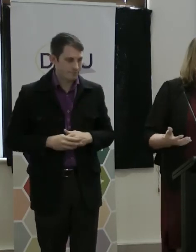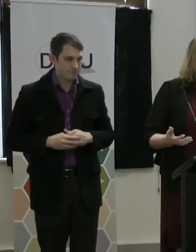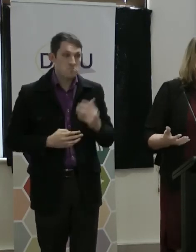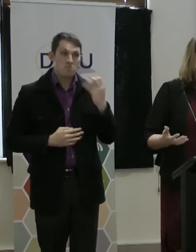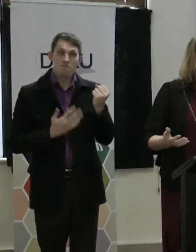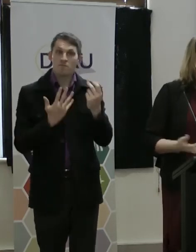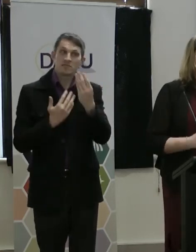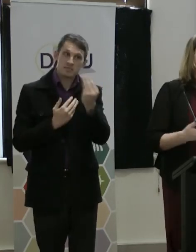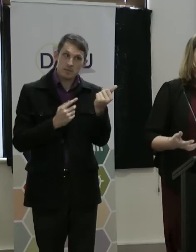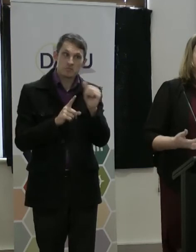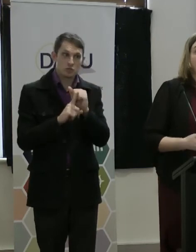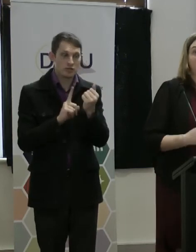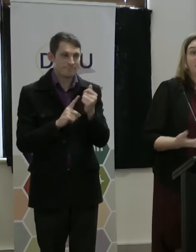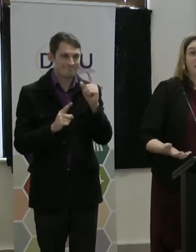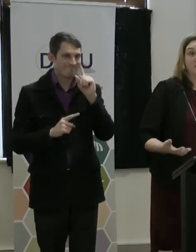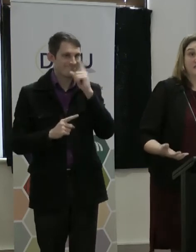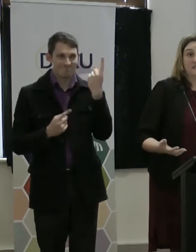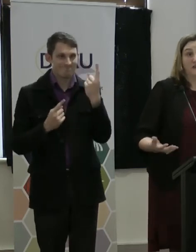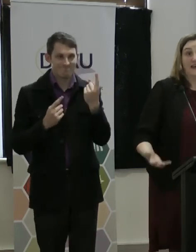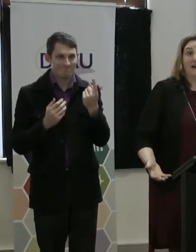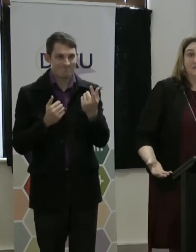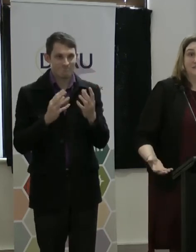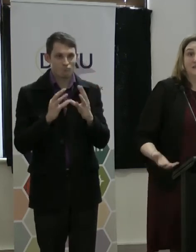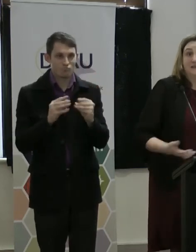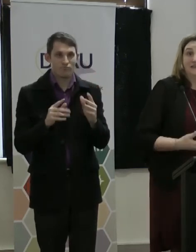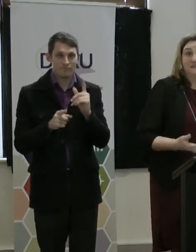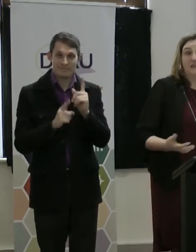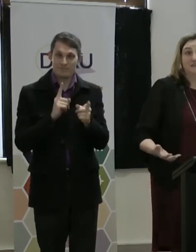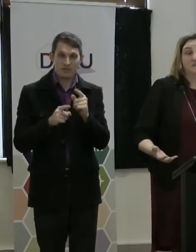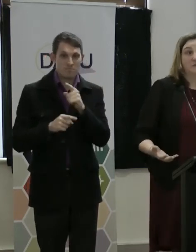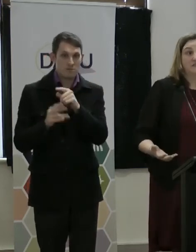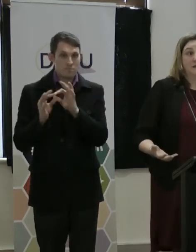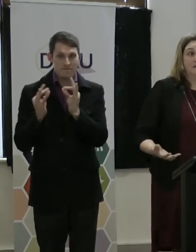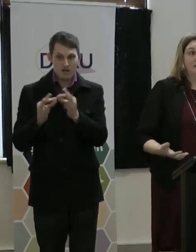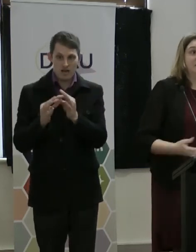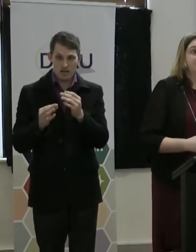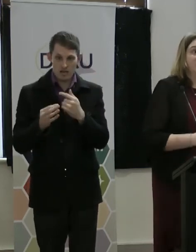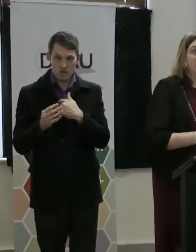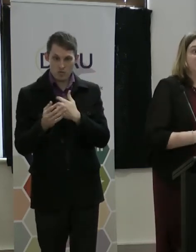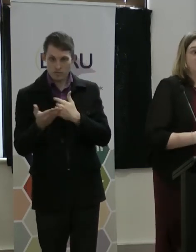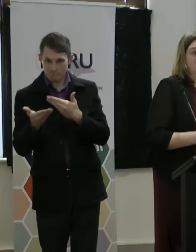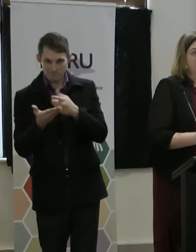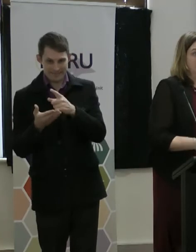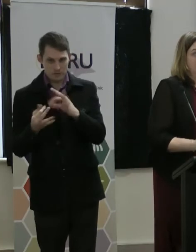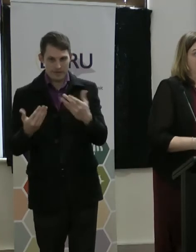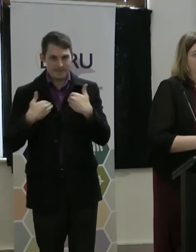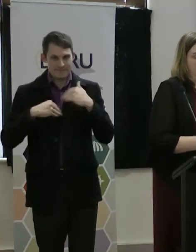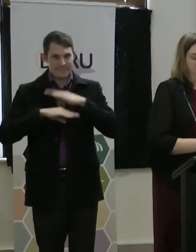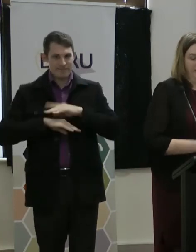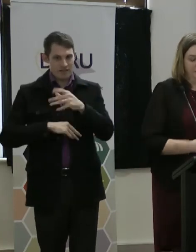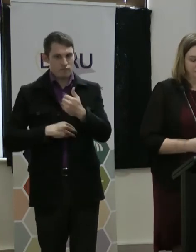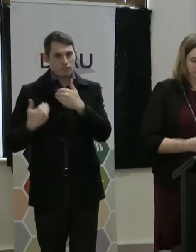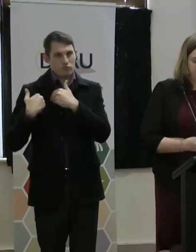be resolved. Despite what we do, the provider may not satisfy us that it's met its responsibilities, in addition to not satisfying